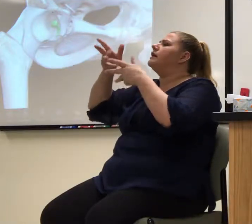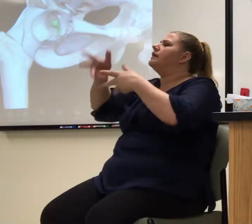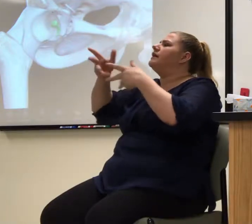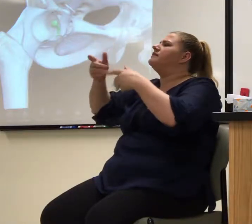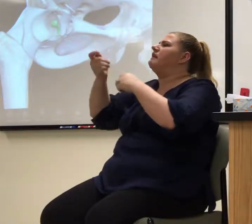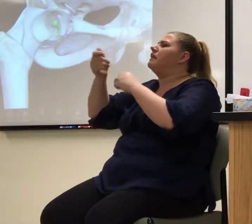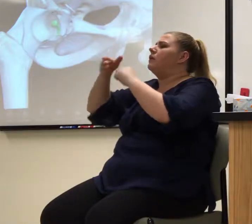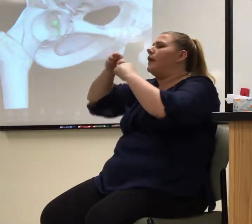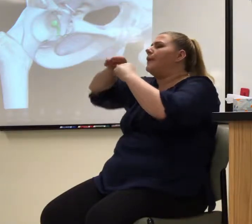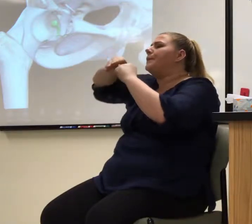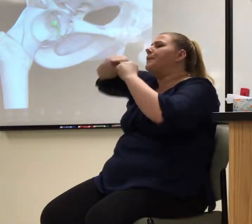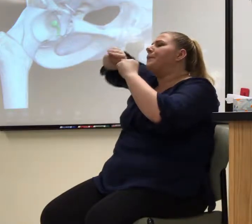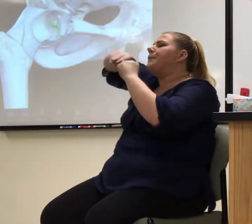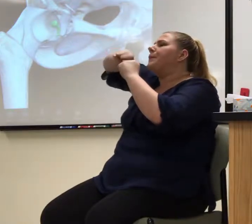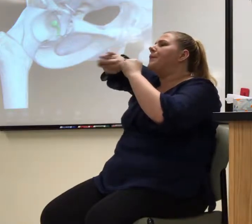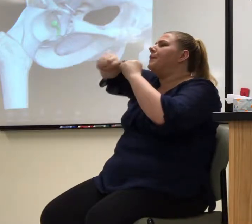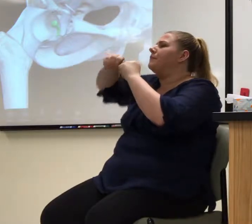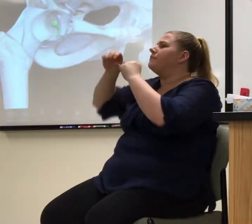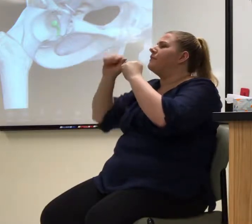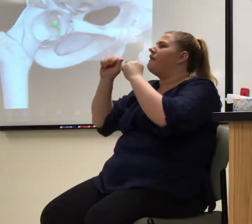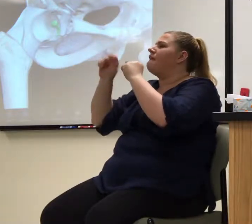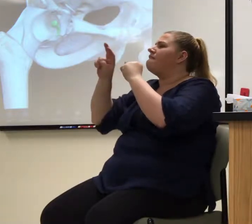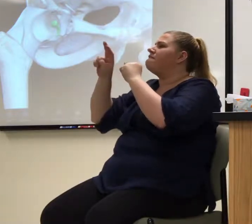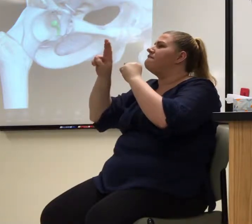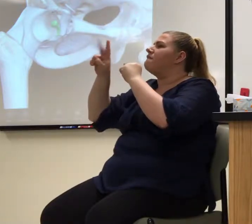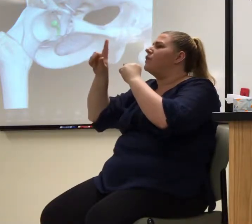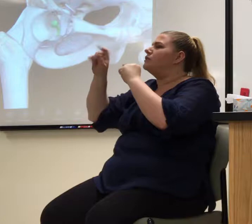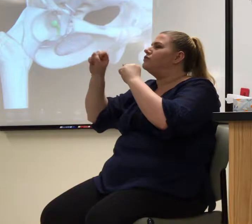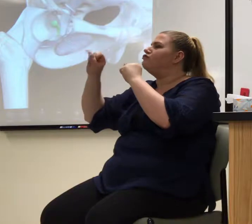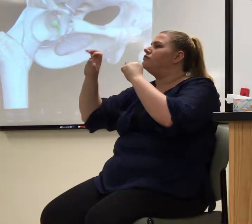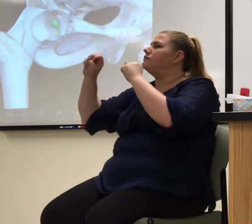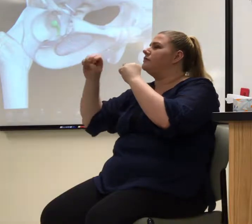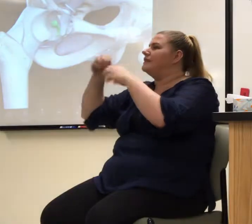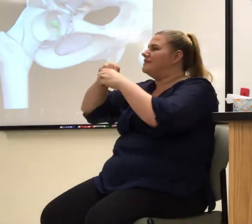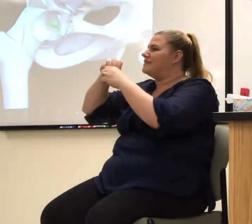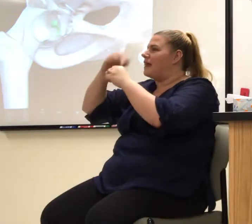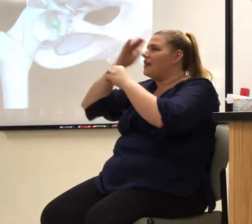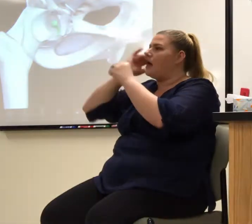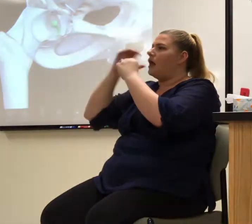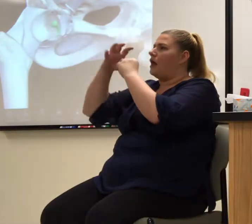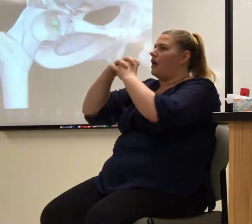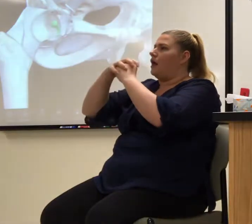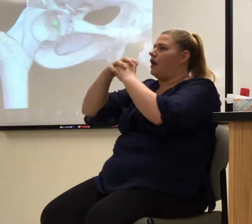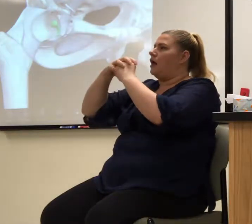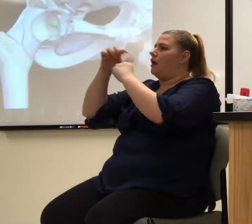head. Anyways, it's called ligament of the head.